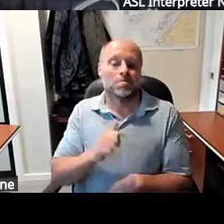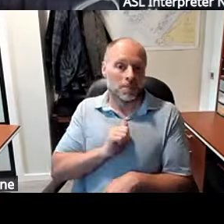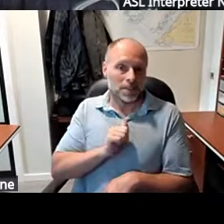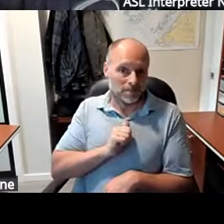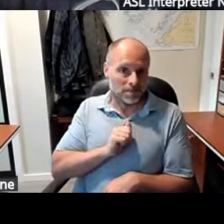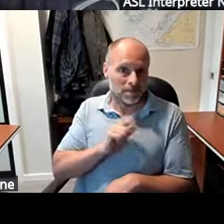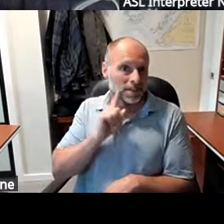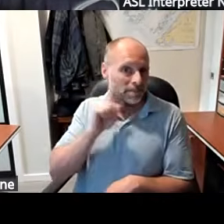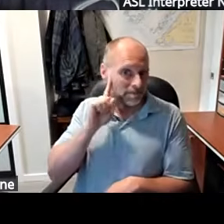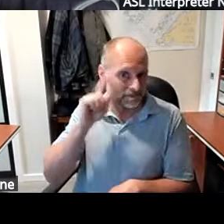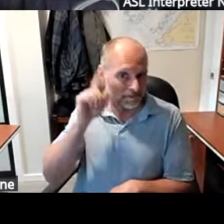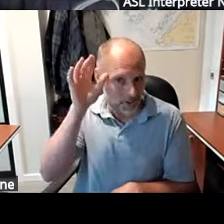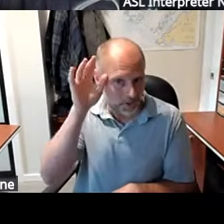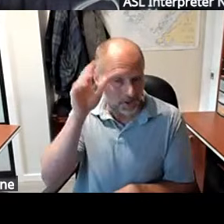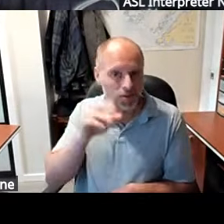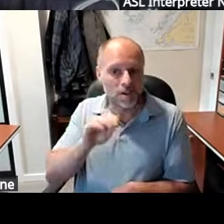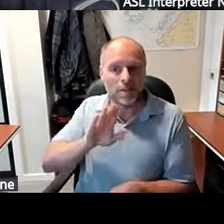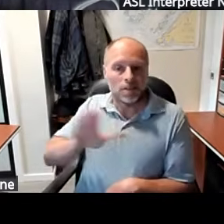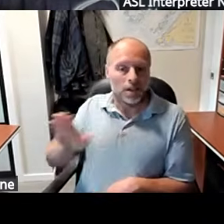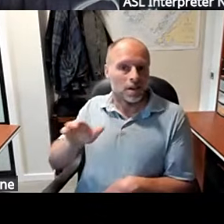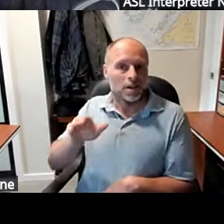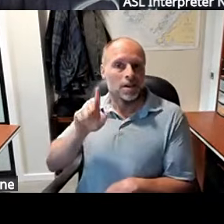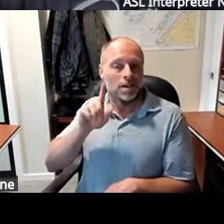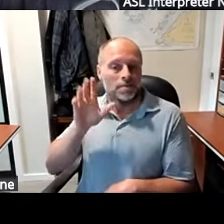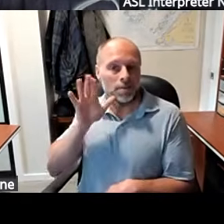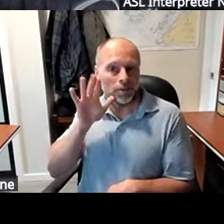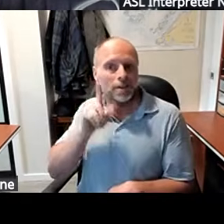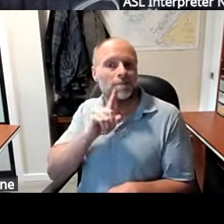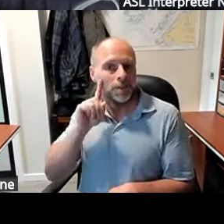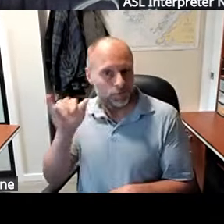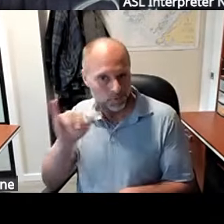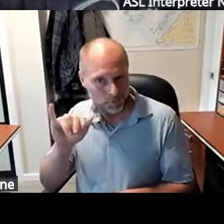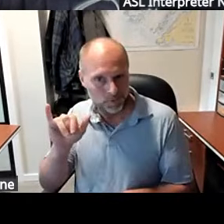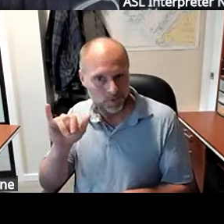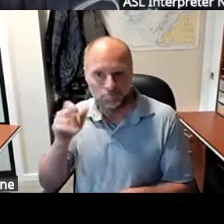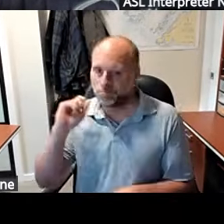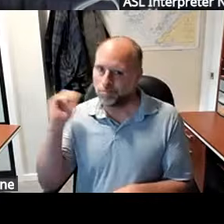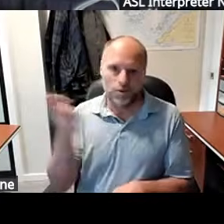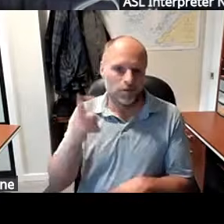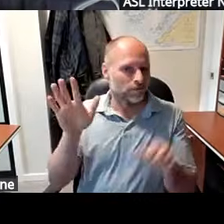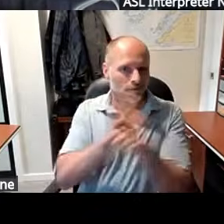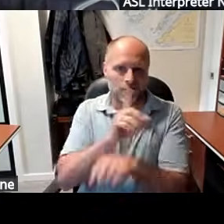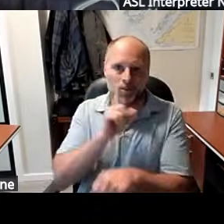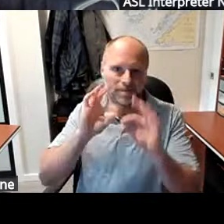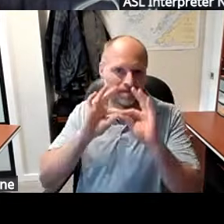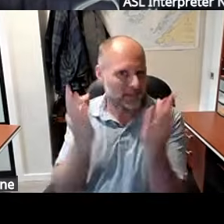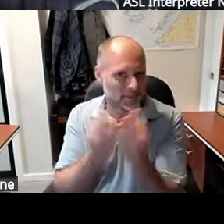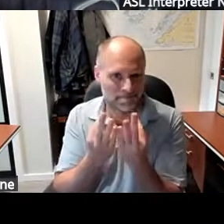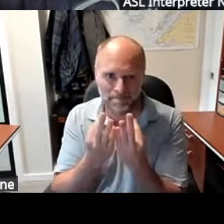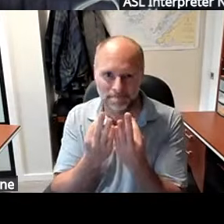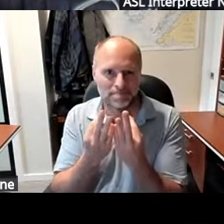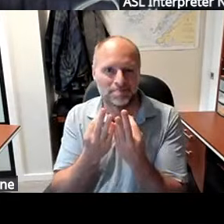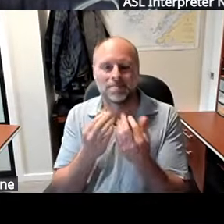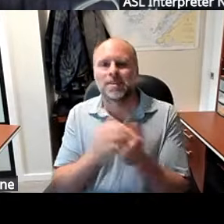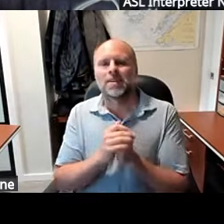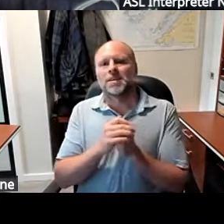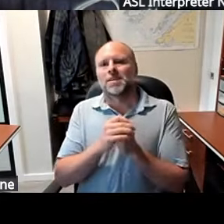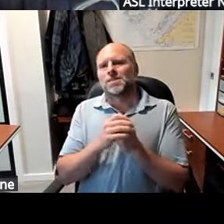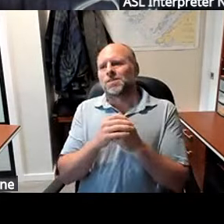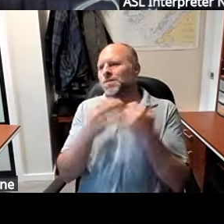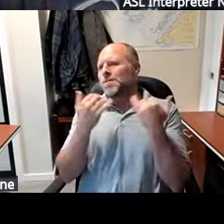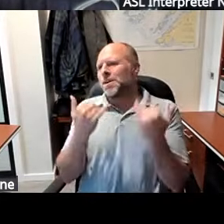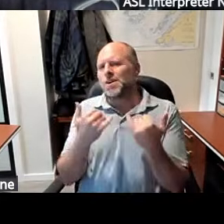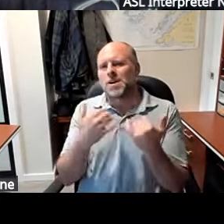who are 8, 6, and 4 years old. I'm a deaf father myself, and their mother is also deaf, so we're a fully deaf